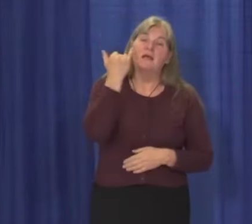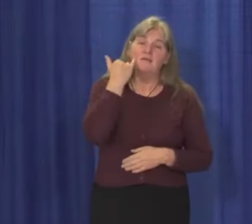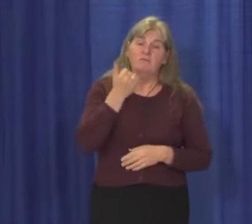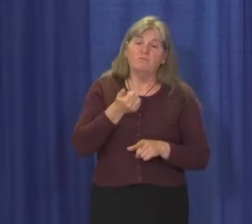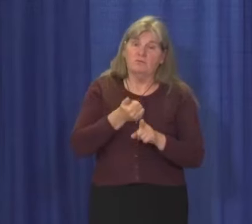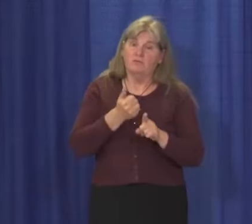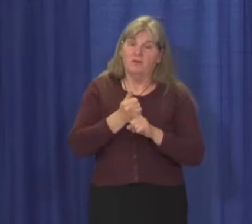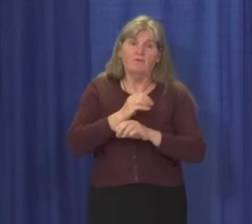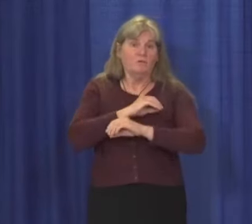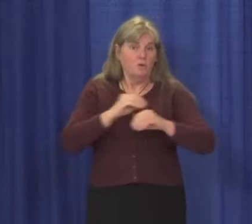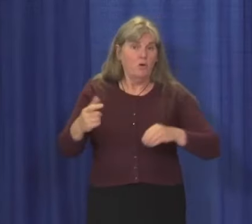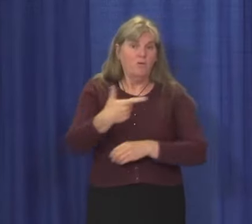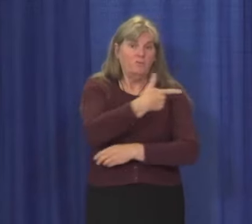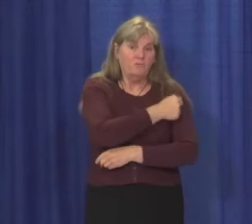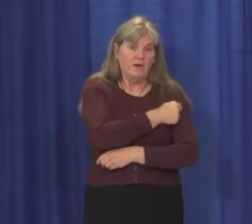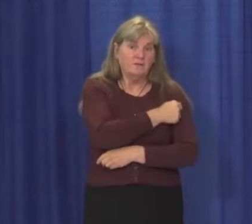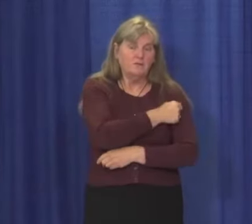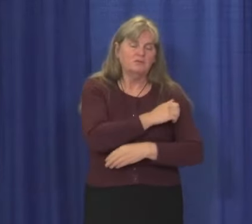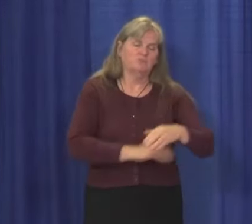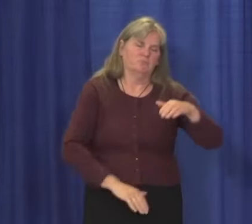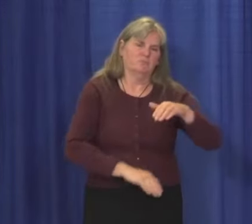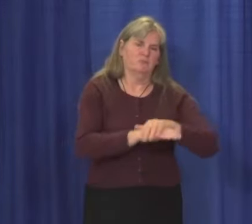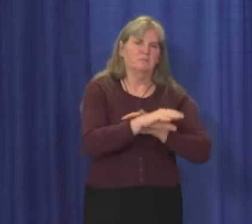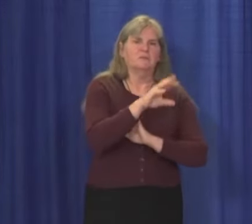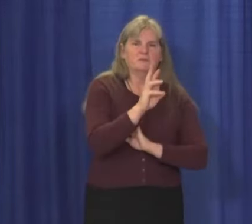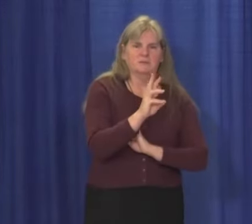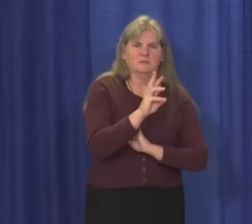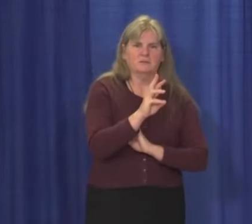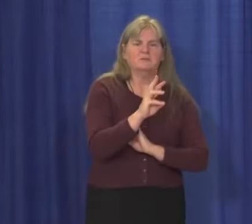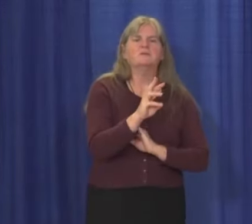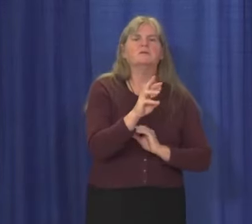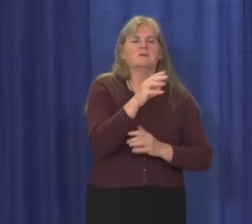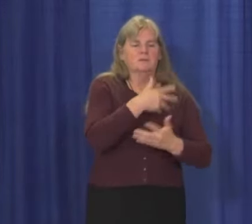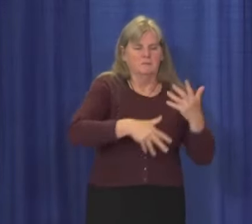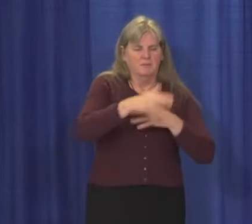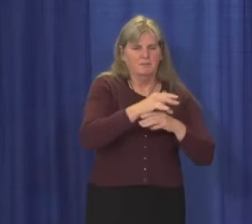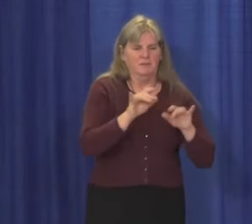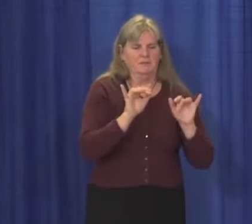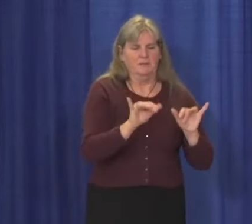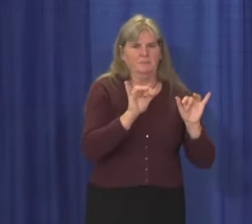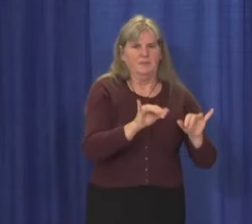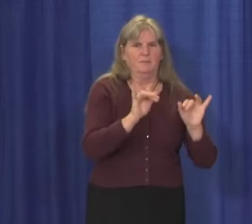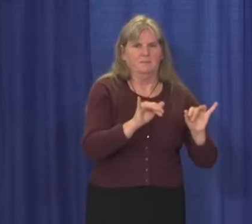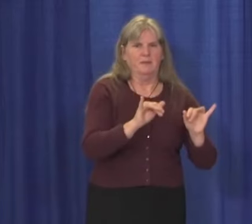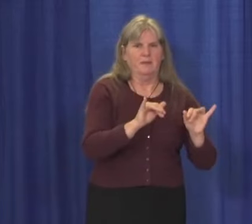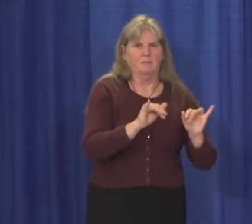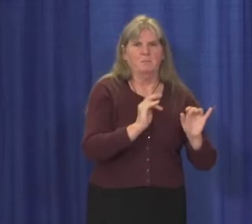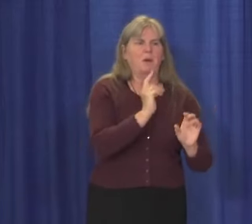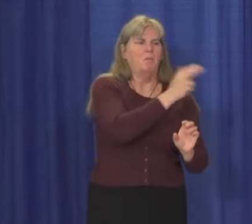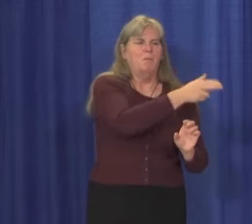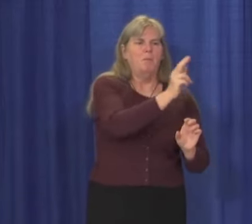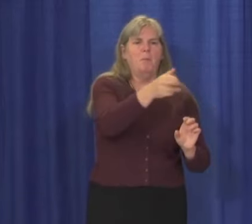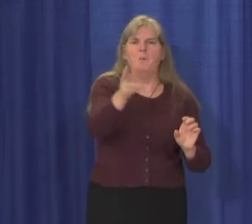stick to 6, keeping your contacts small and consistent as much as possible.